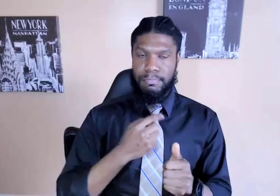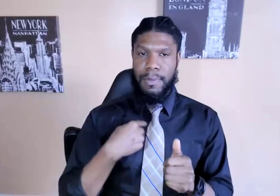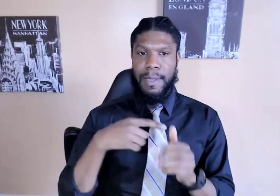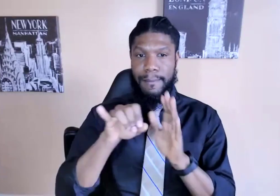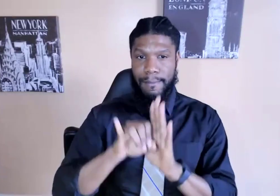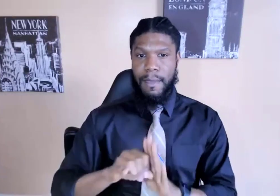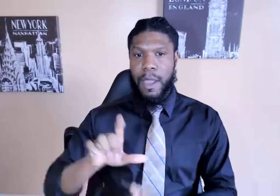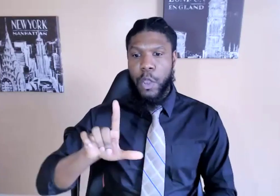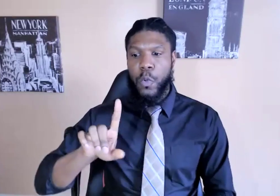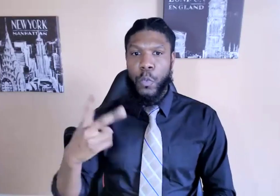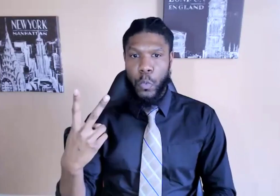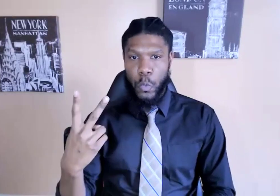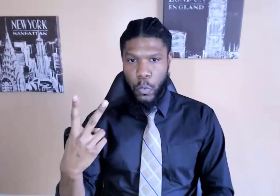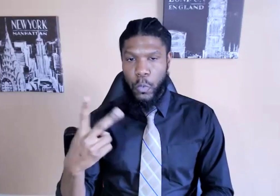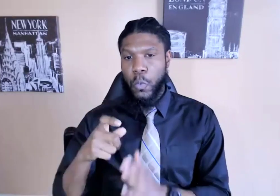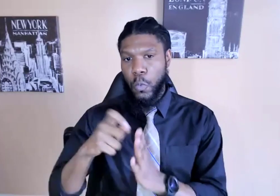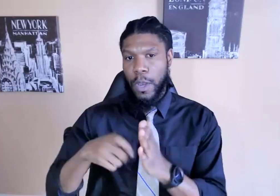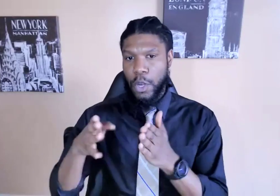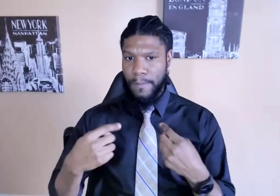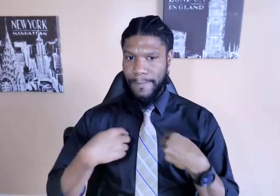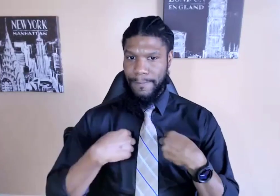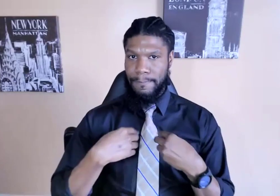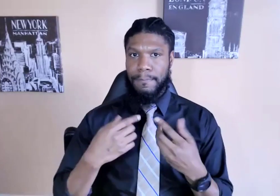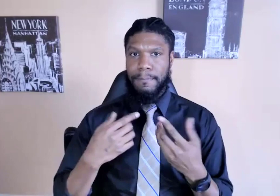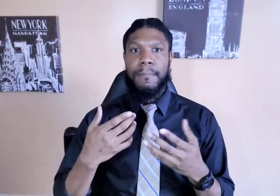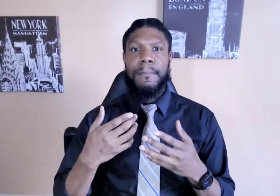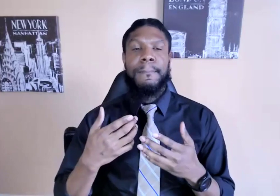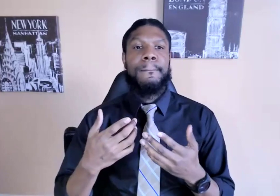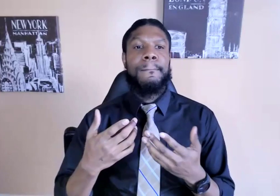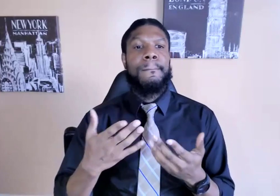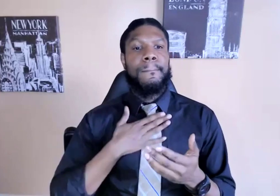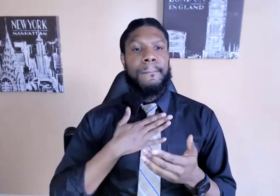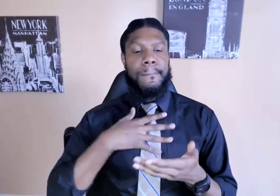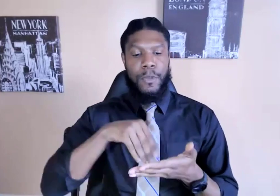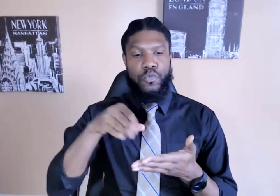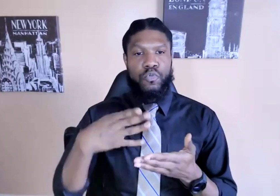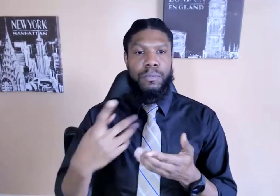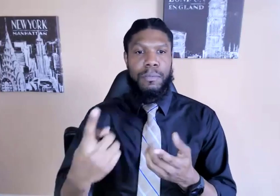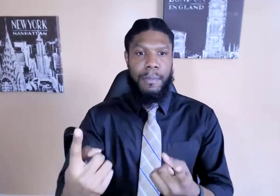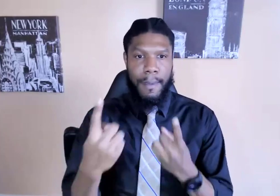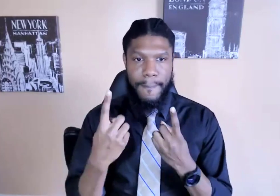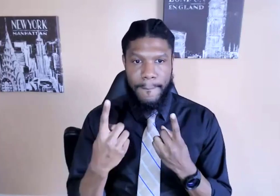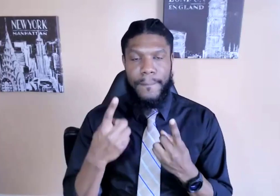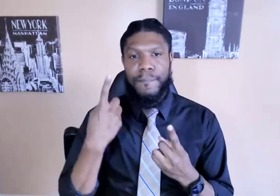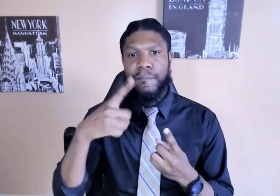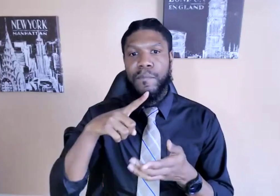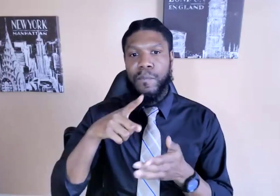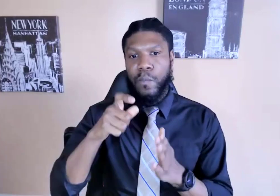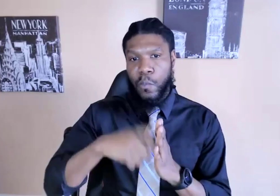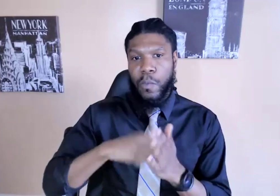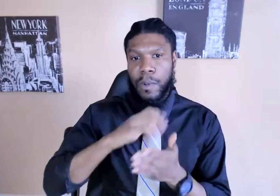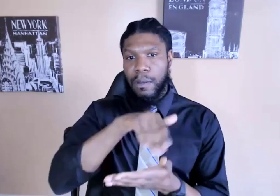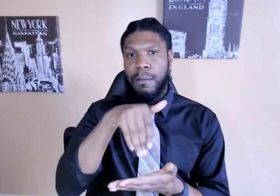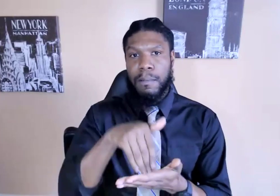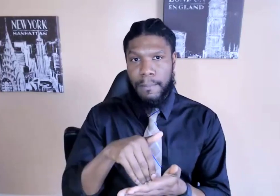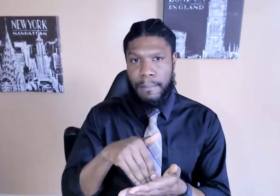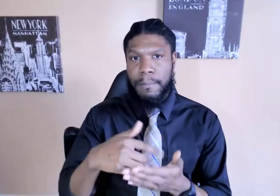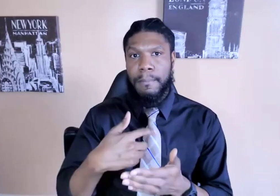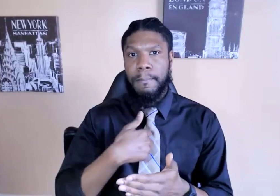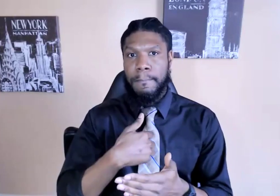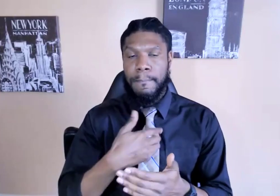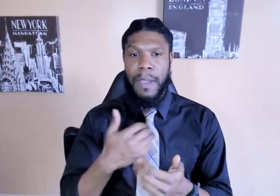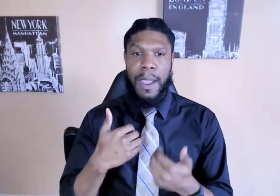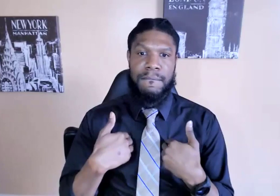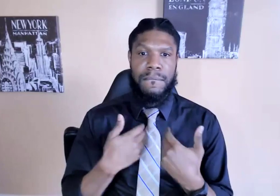writer. So whenever my students come to the Writing Center, I have this empathy towards them,